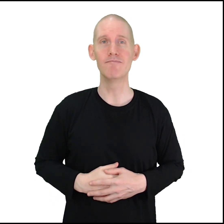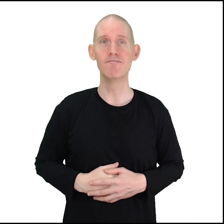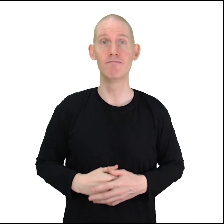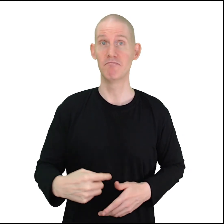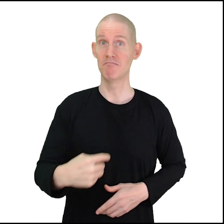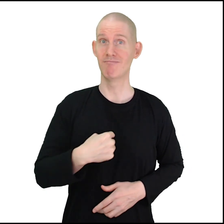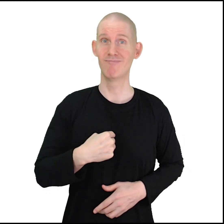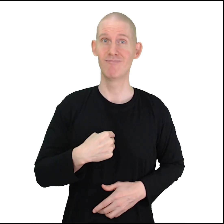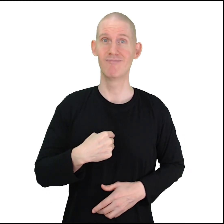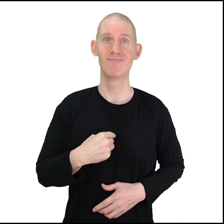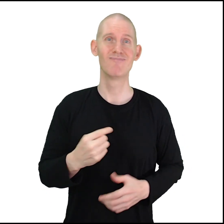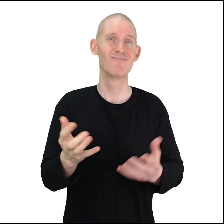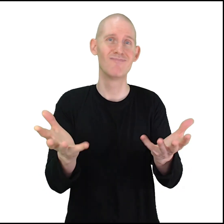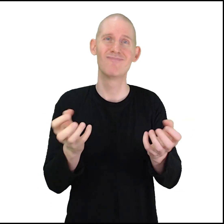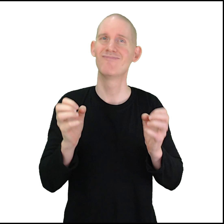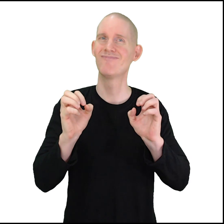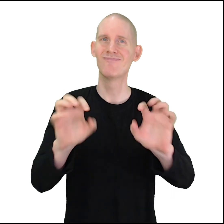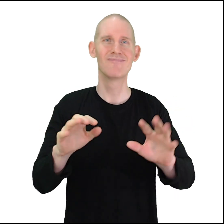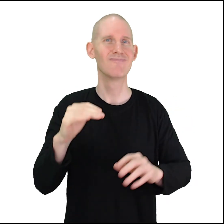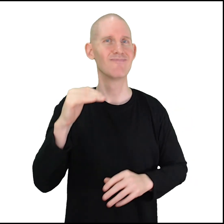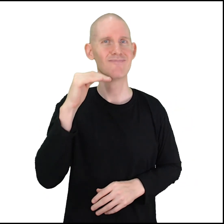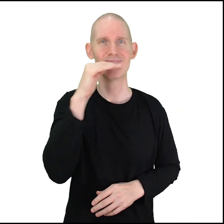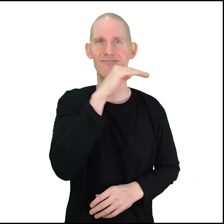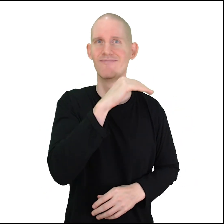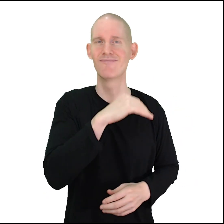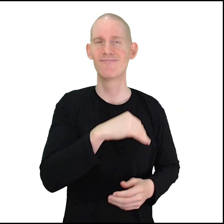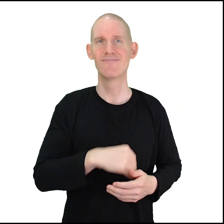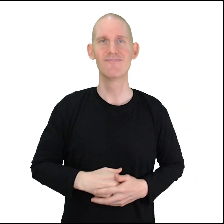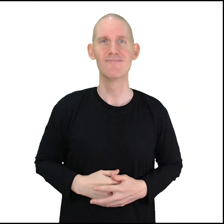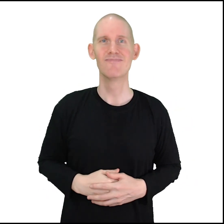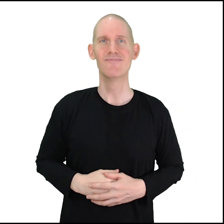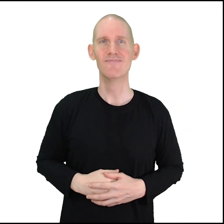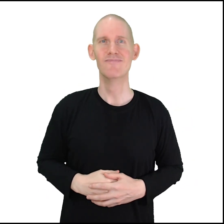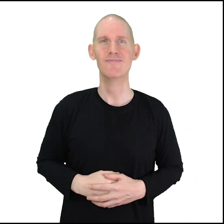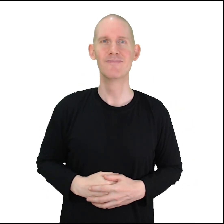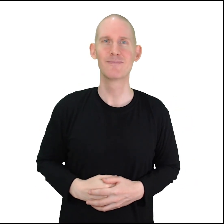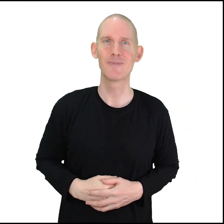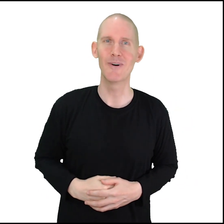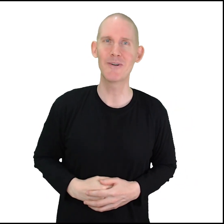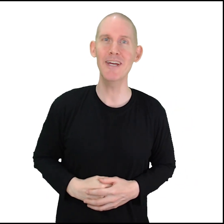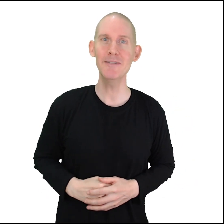Okay.